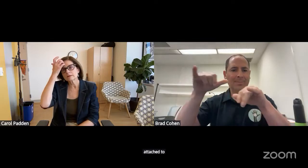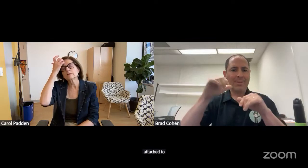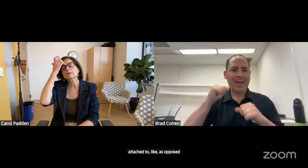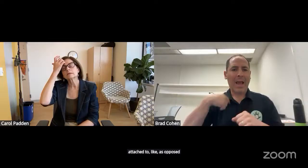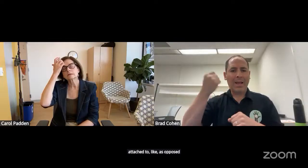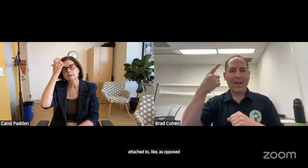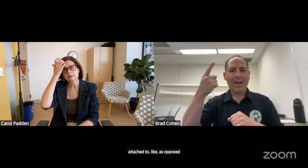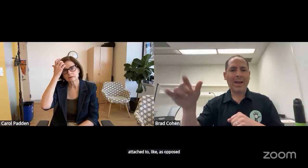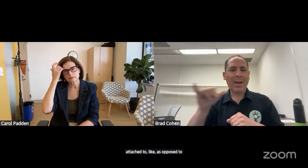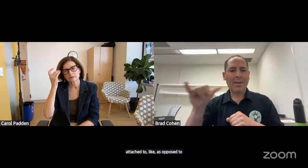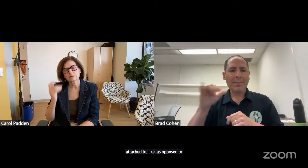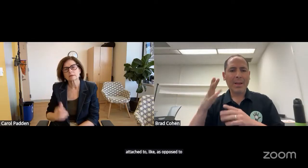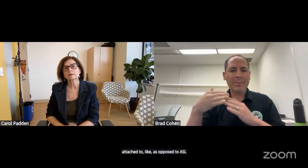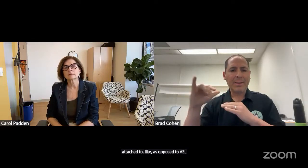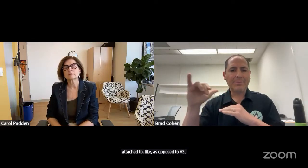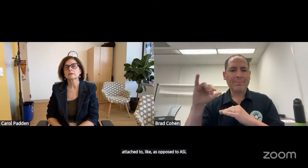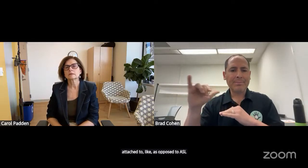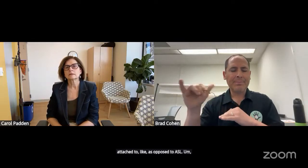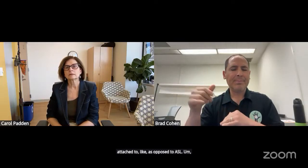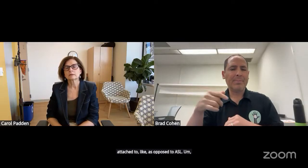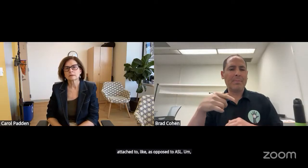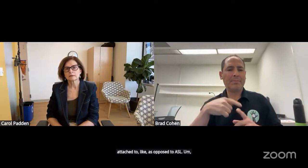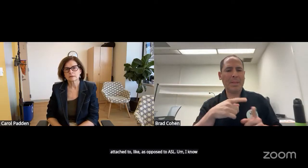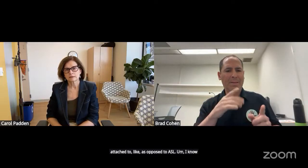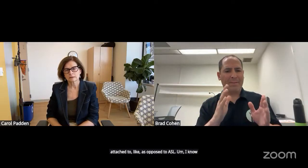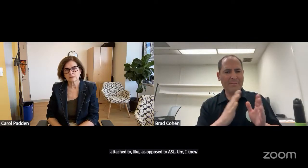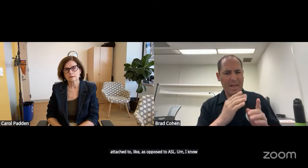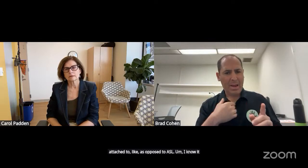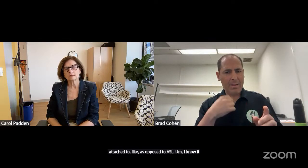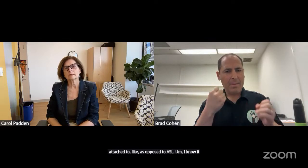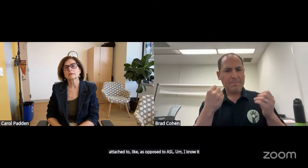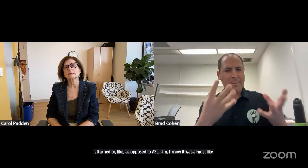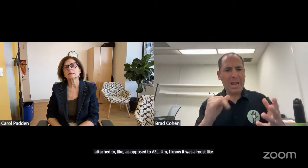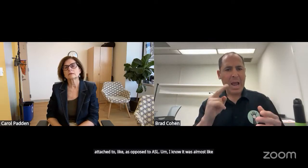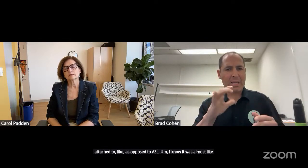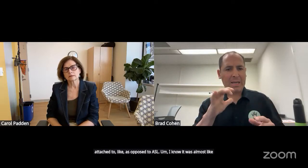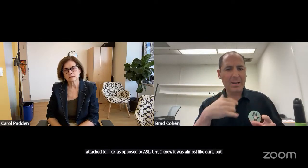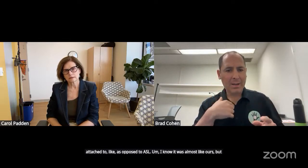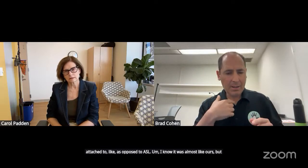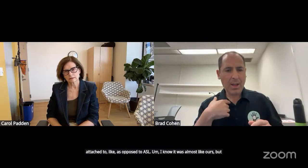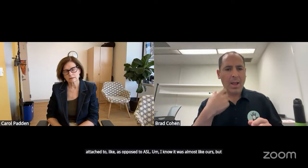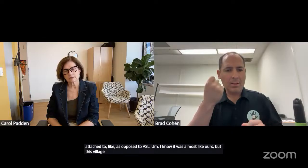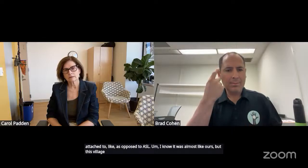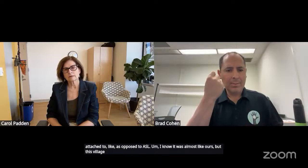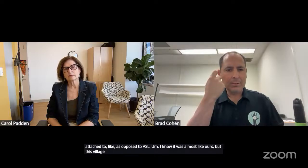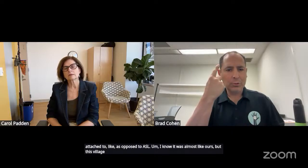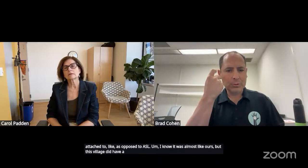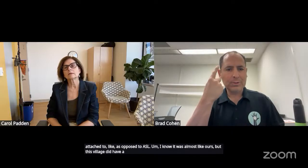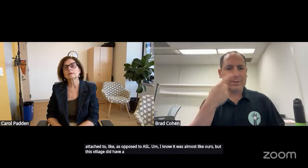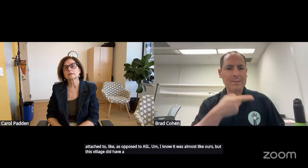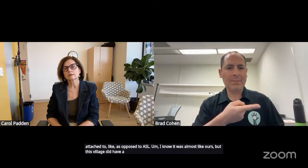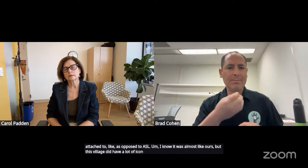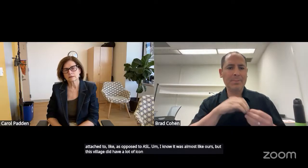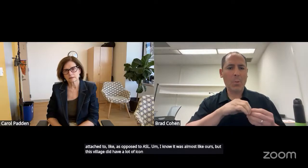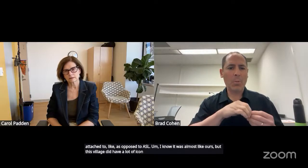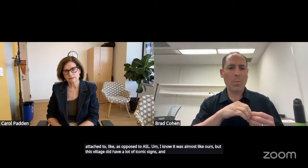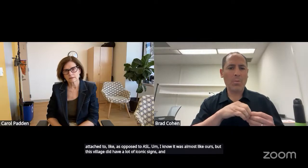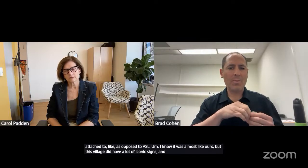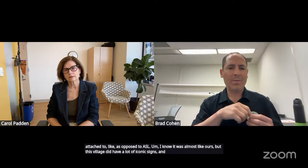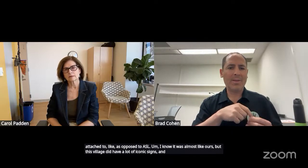to ASL. I know it was almost like ours, but this village did have a lot of iconic signs, and I was able to